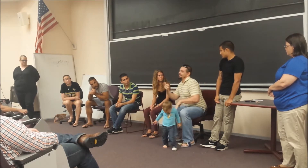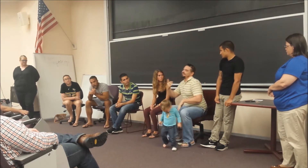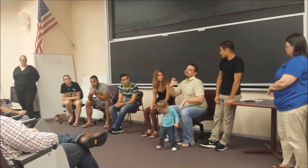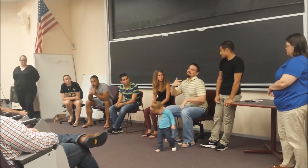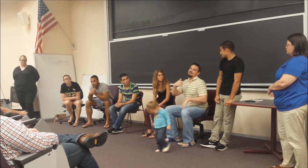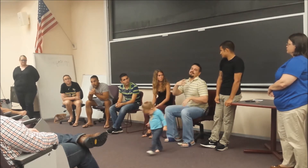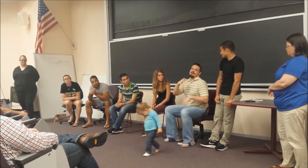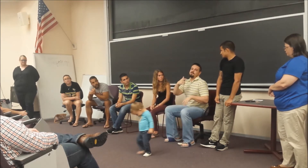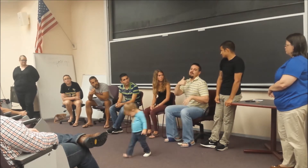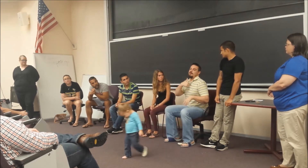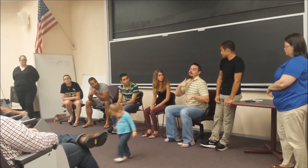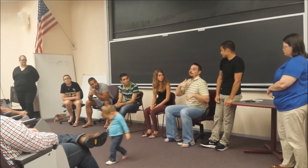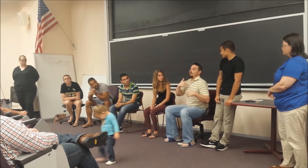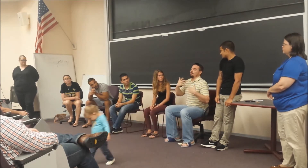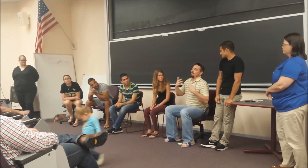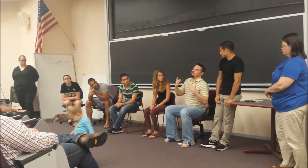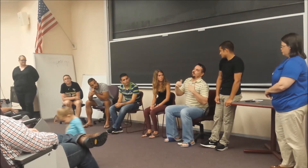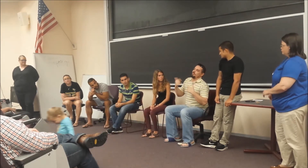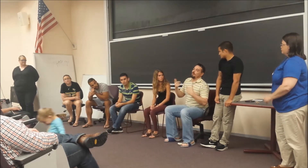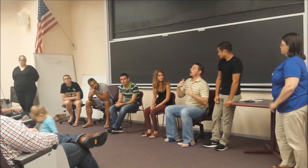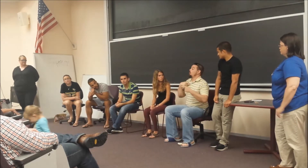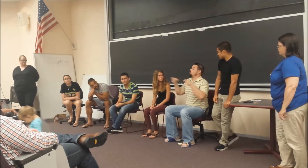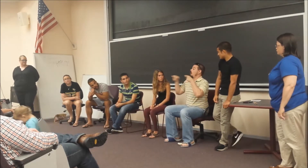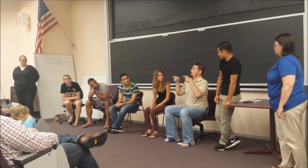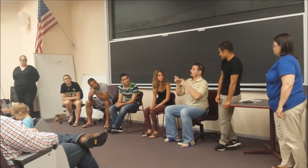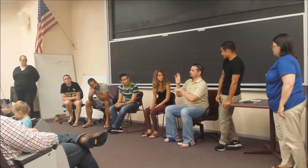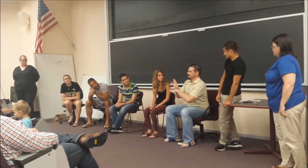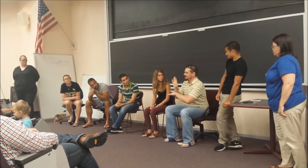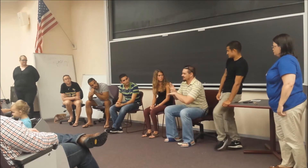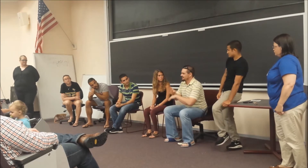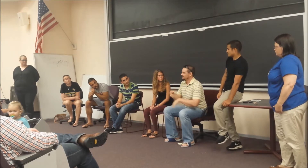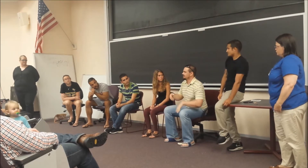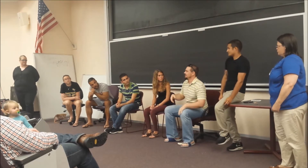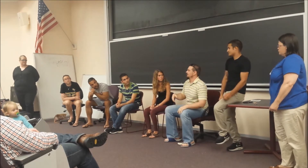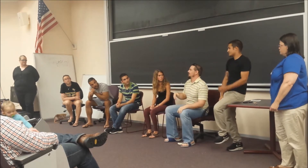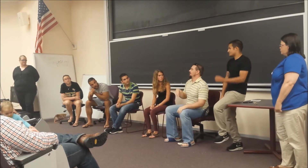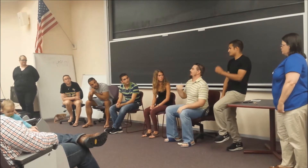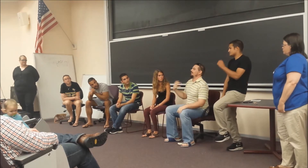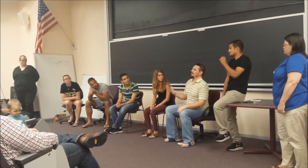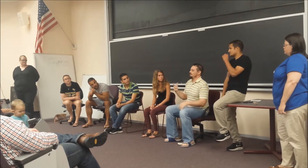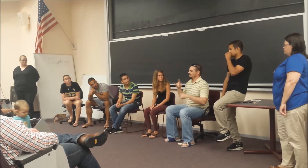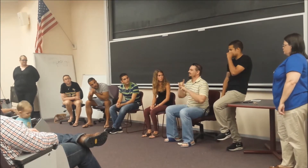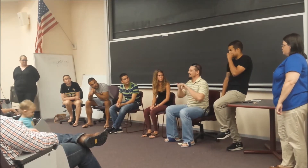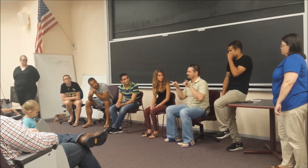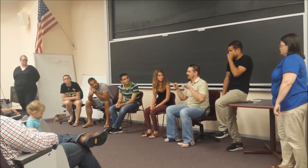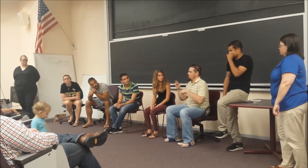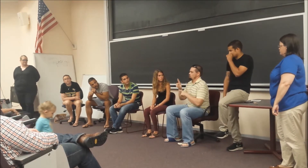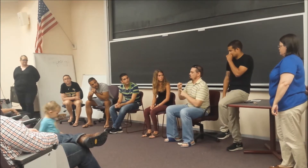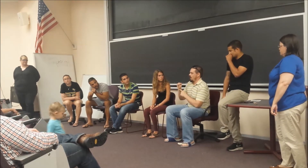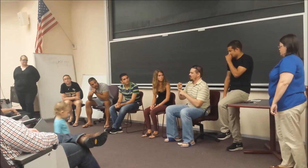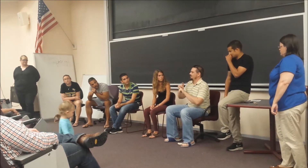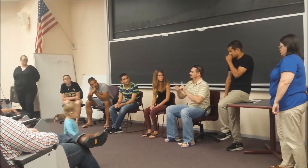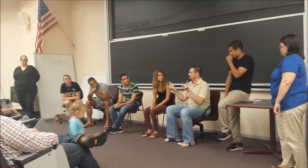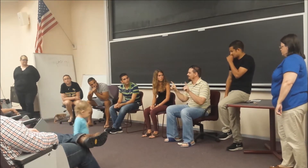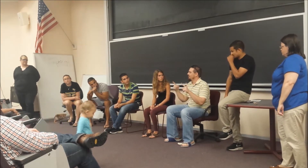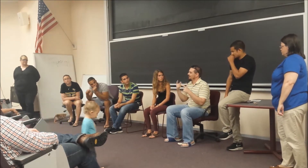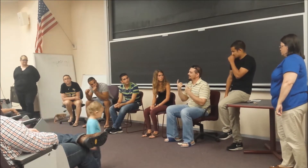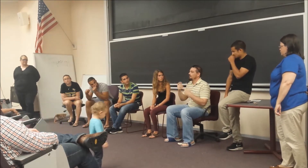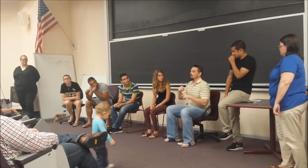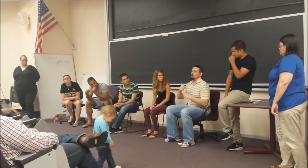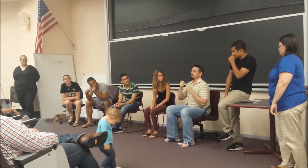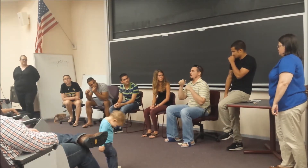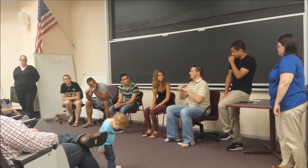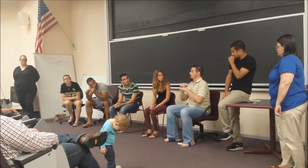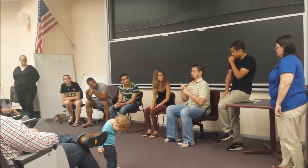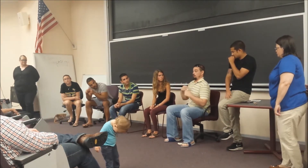have multiple different signs included in it, like run or running, or running a business.